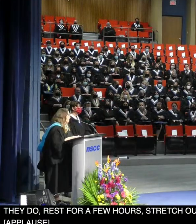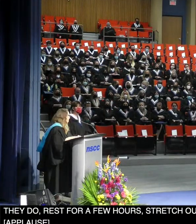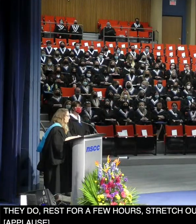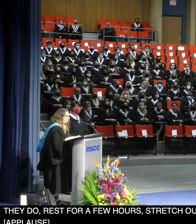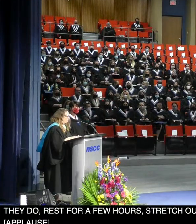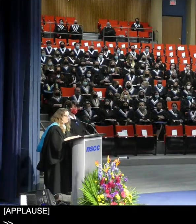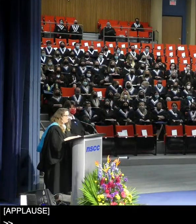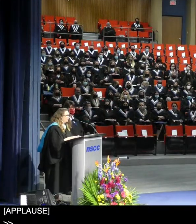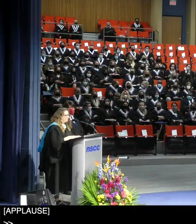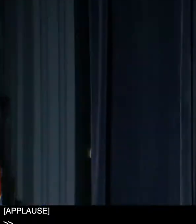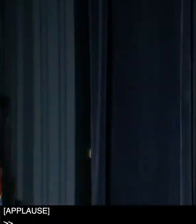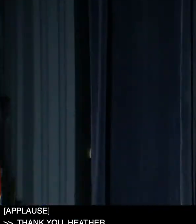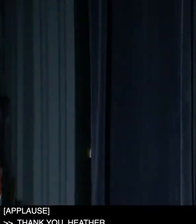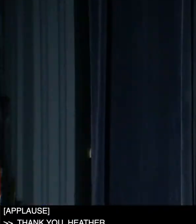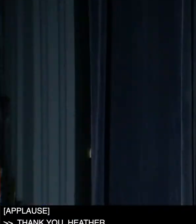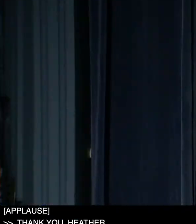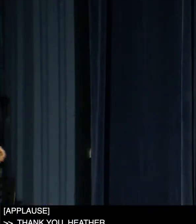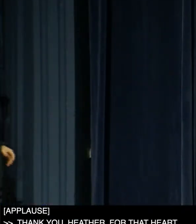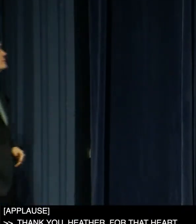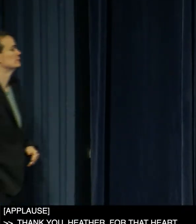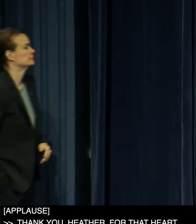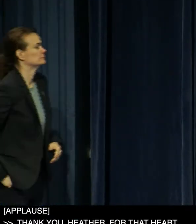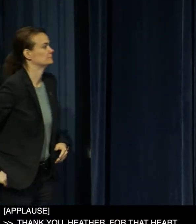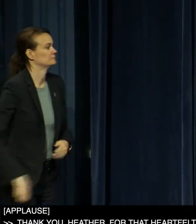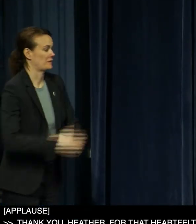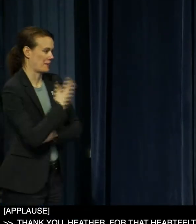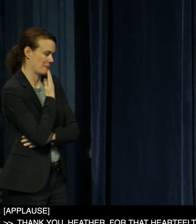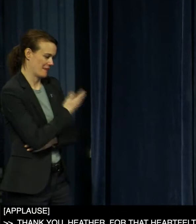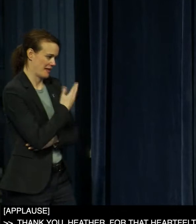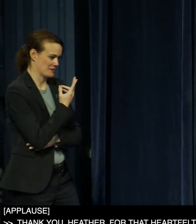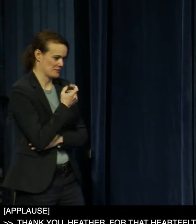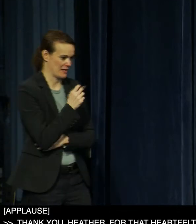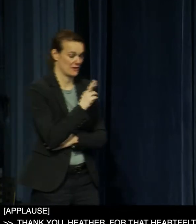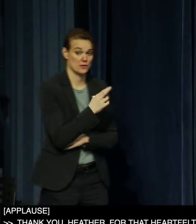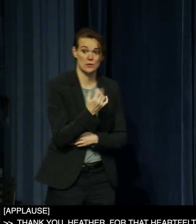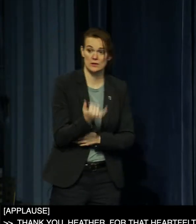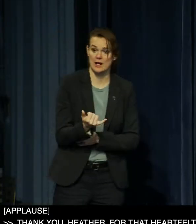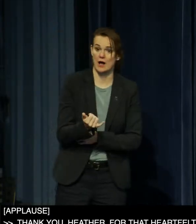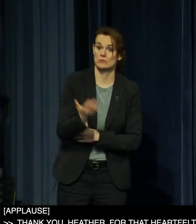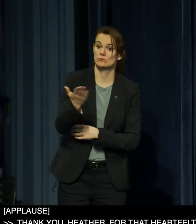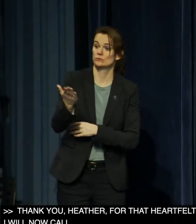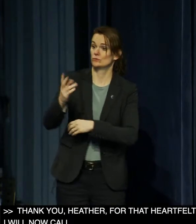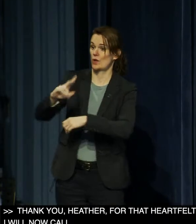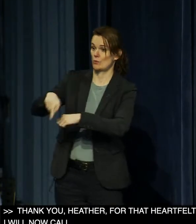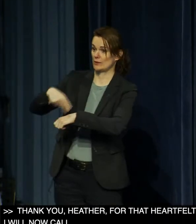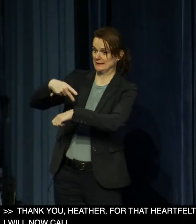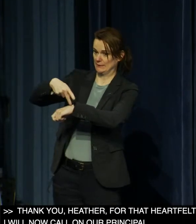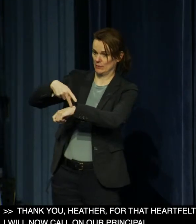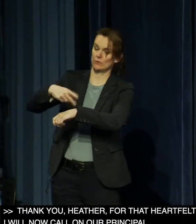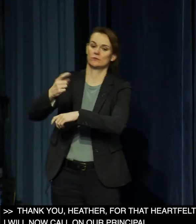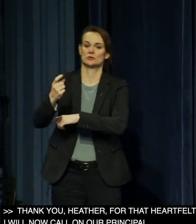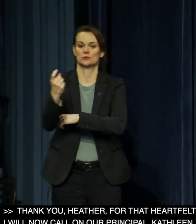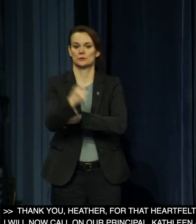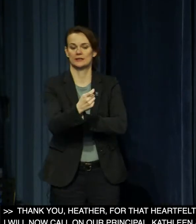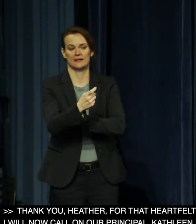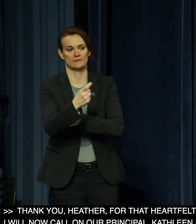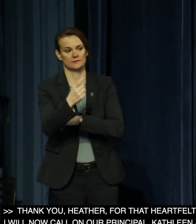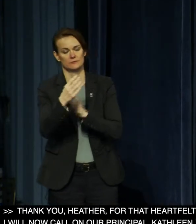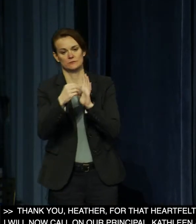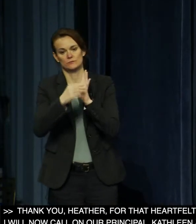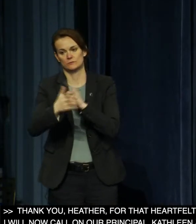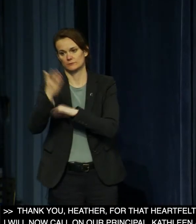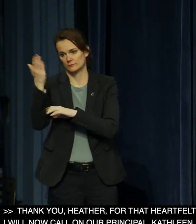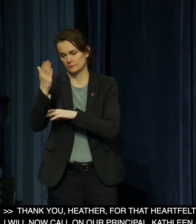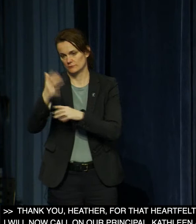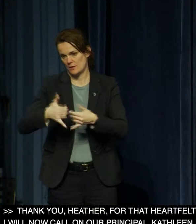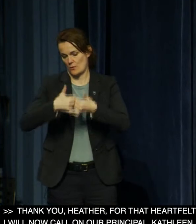Thank you, Heather, for that heartfelt valedictory address. I will now call on our principal, Kathleen Allen, to present the Valedictorian